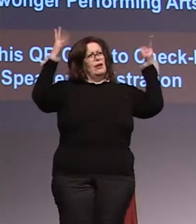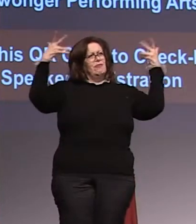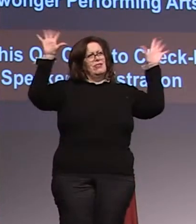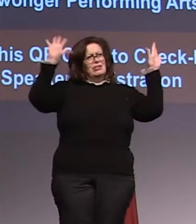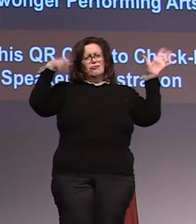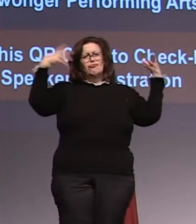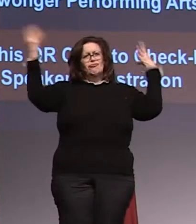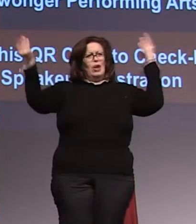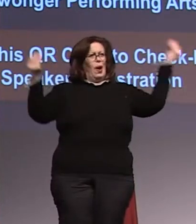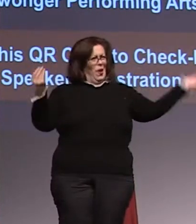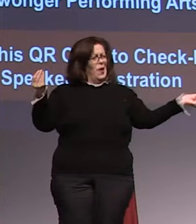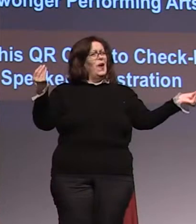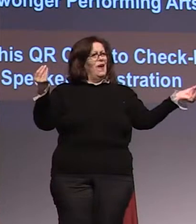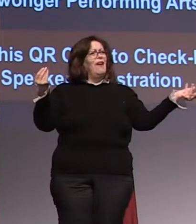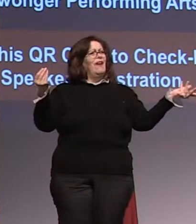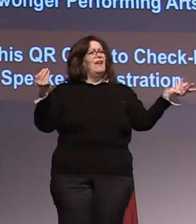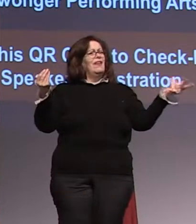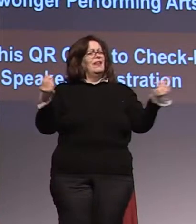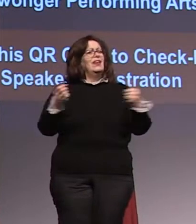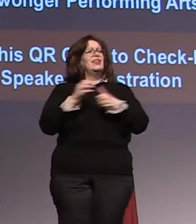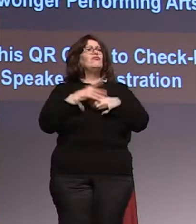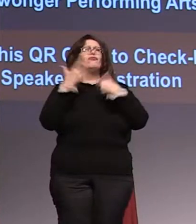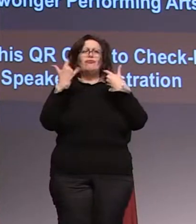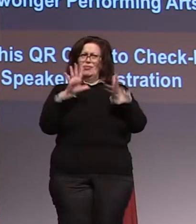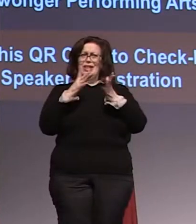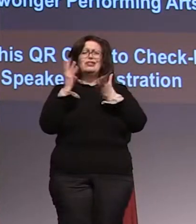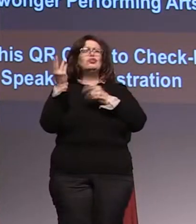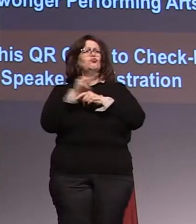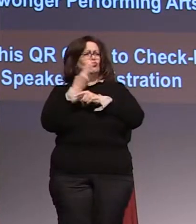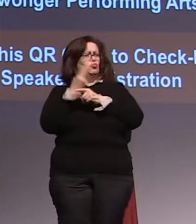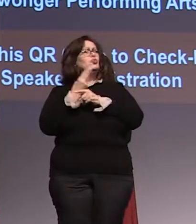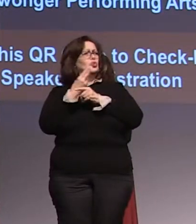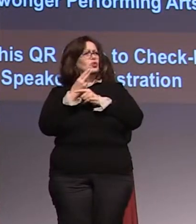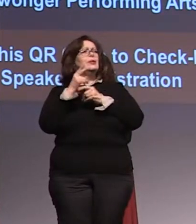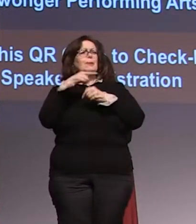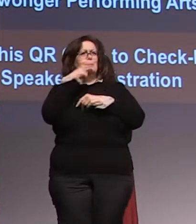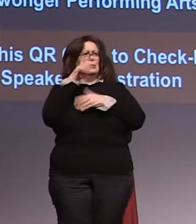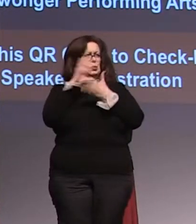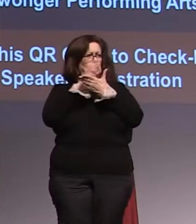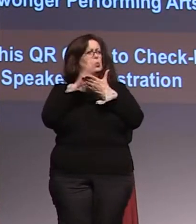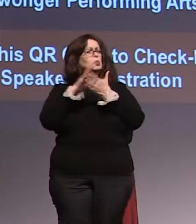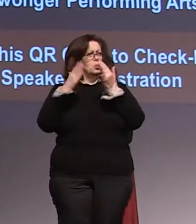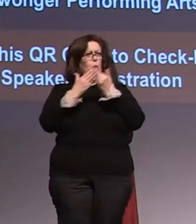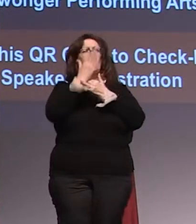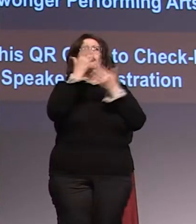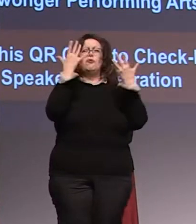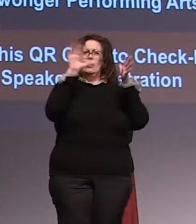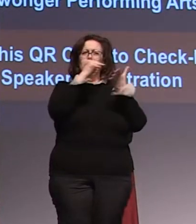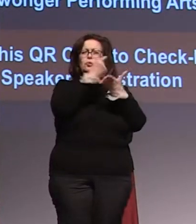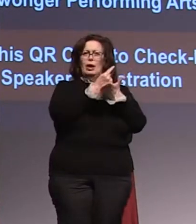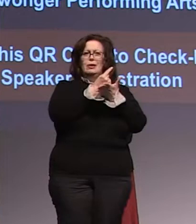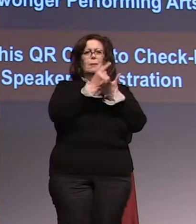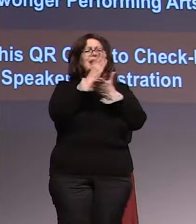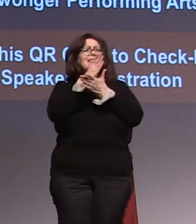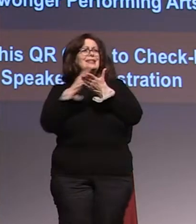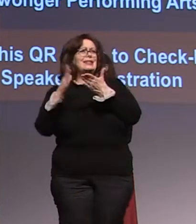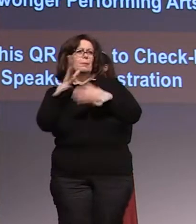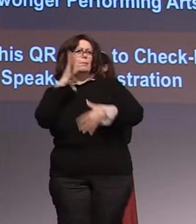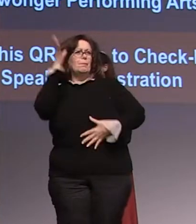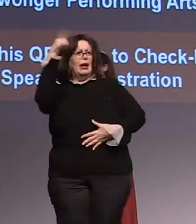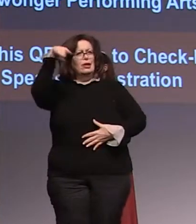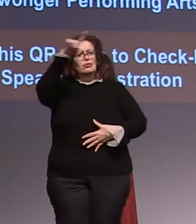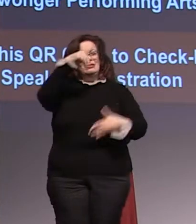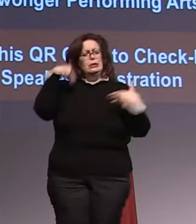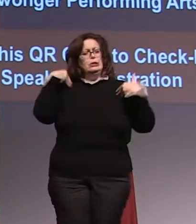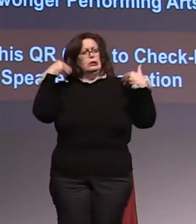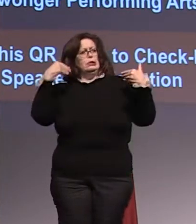have already taken great advantage of the public schools of the state of Tennessee. But there's also young parents who are